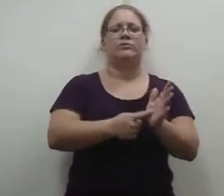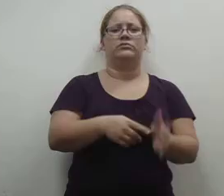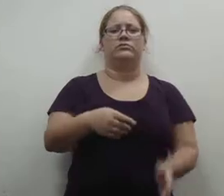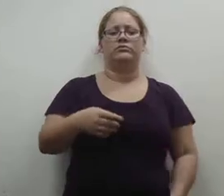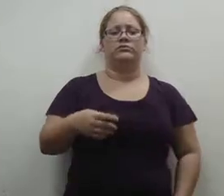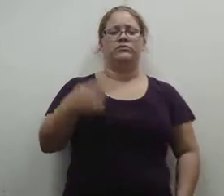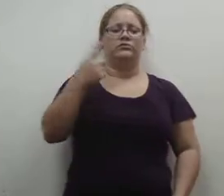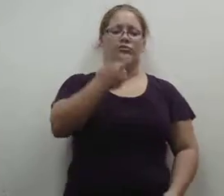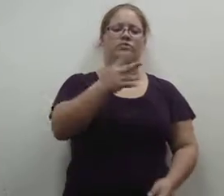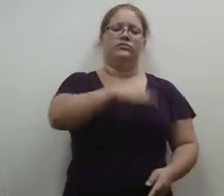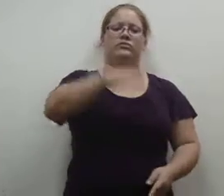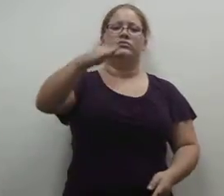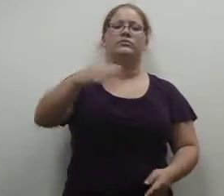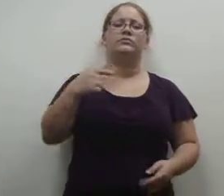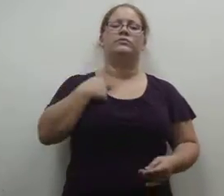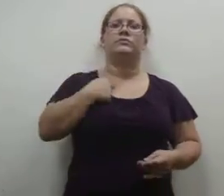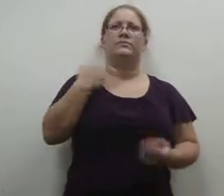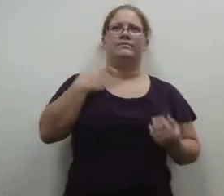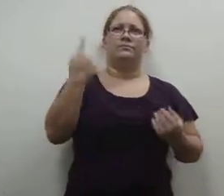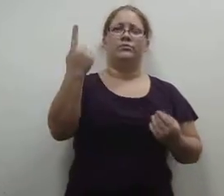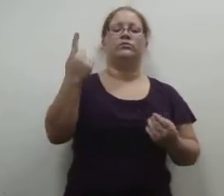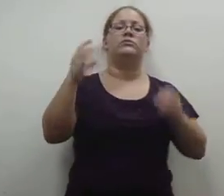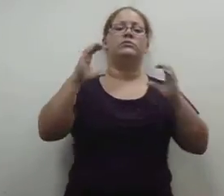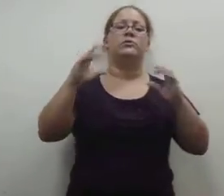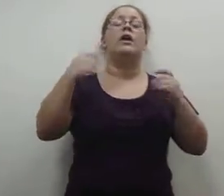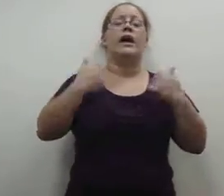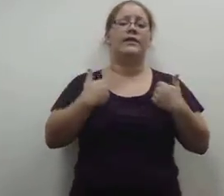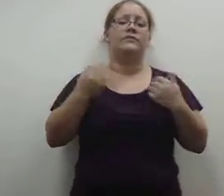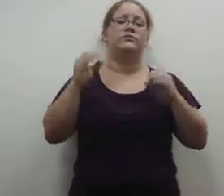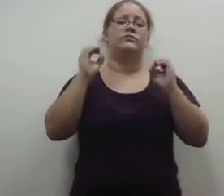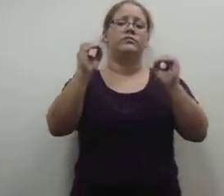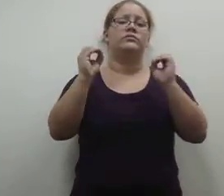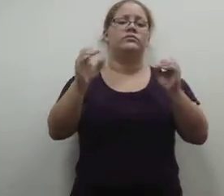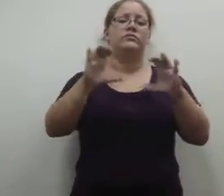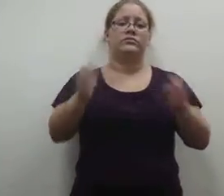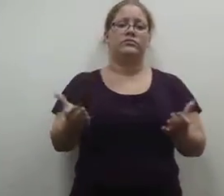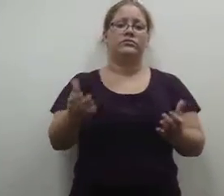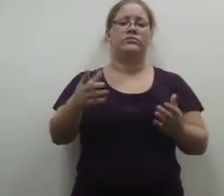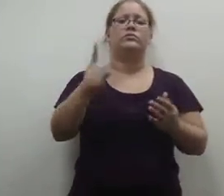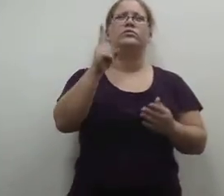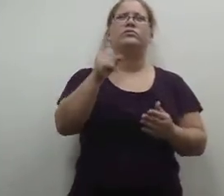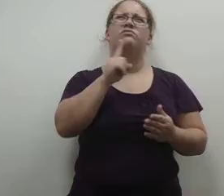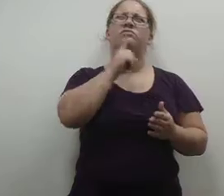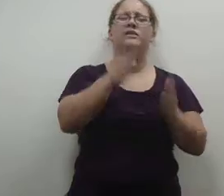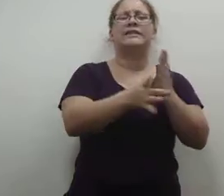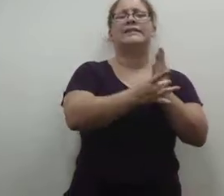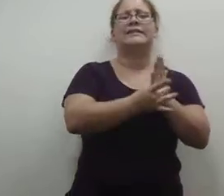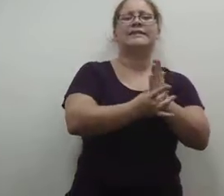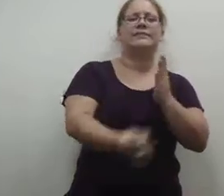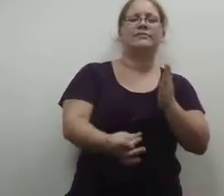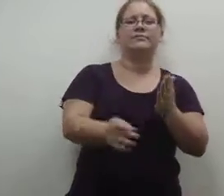a skills-based class, and it's for freshman students in college, and it's a reading comprehension